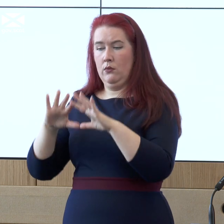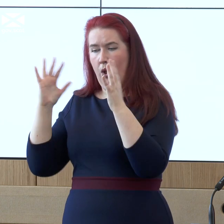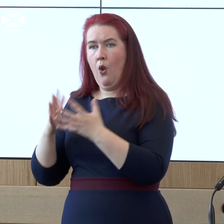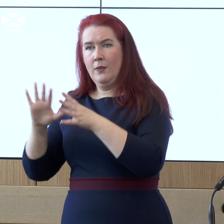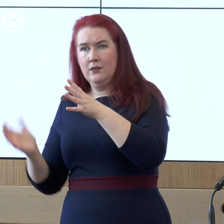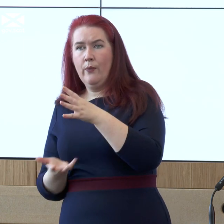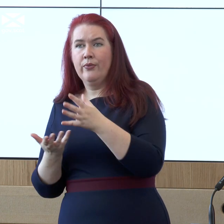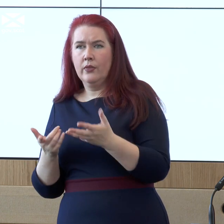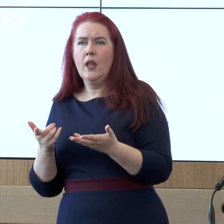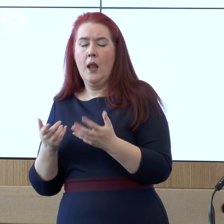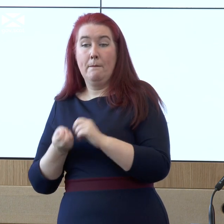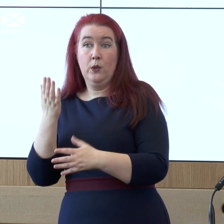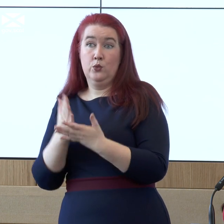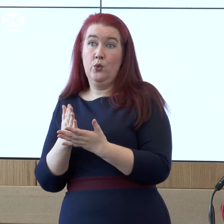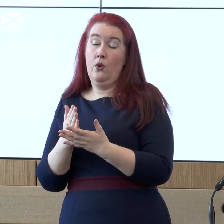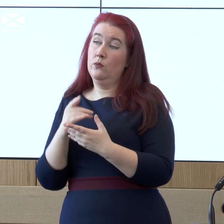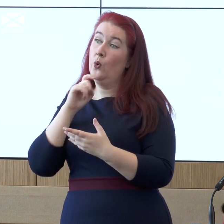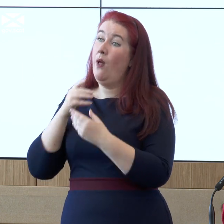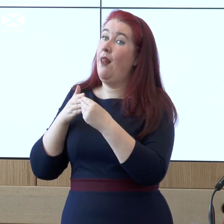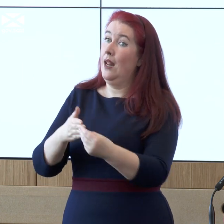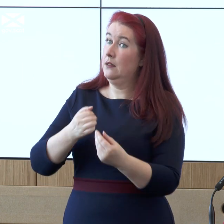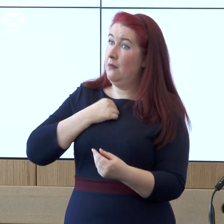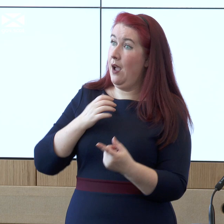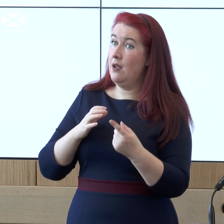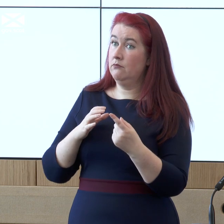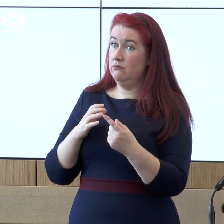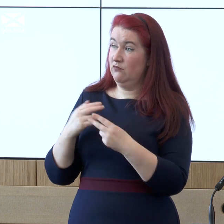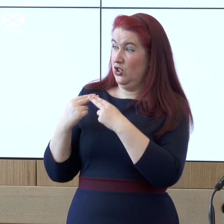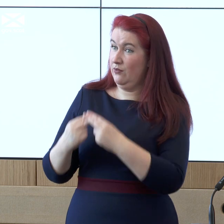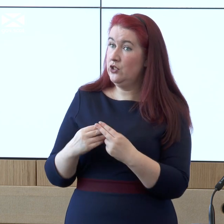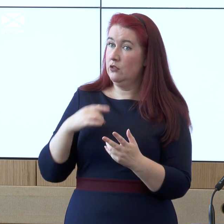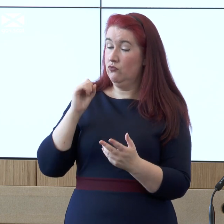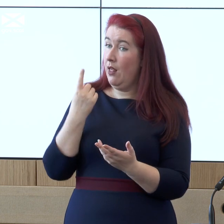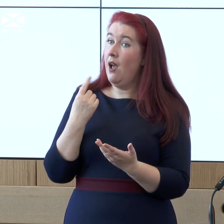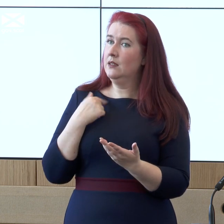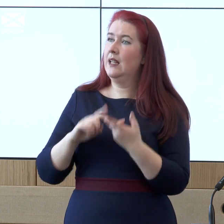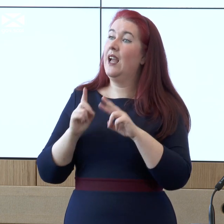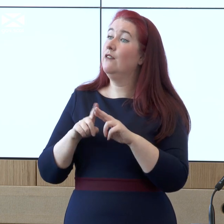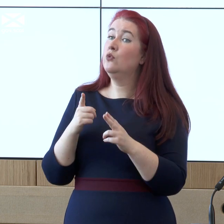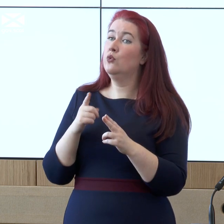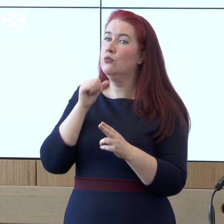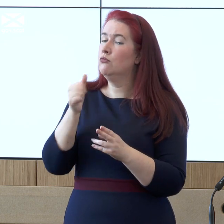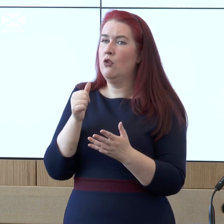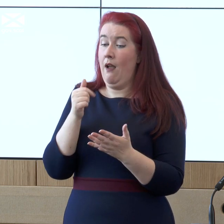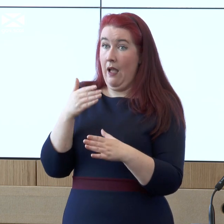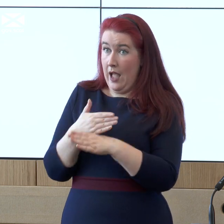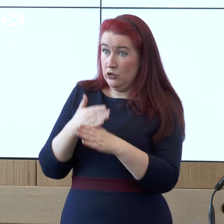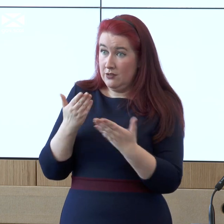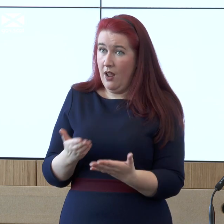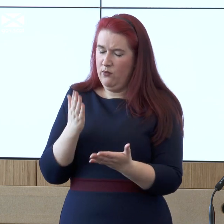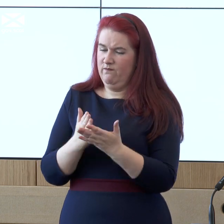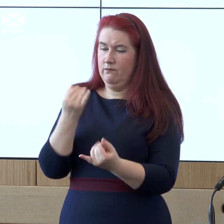leaders of my generation understand that failure to act now would be a betrayal of young people right around the